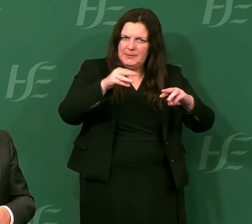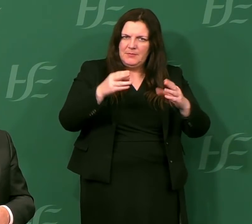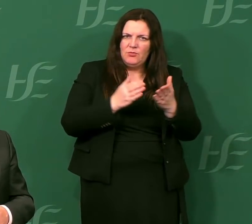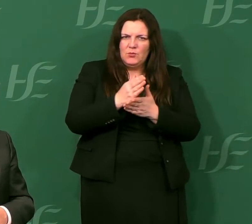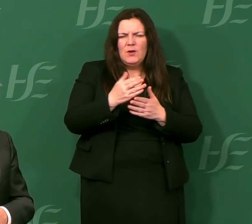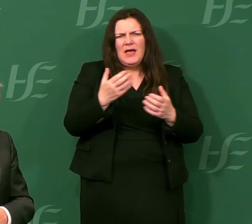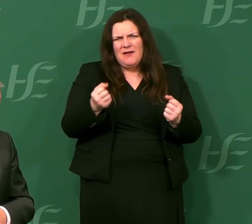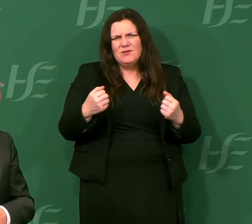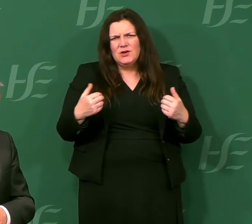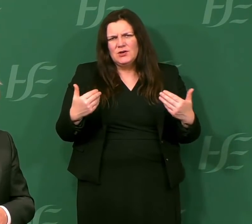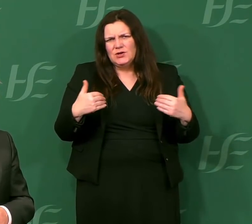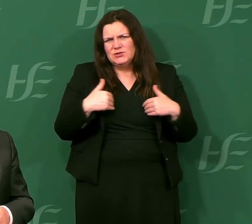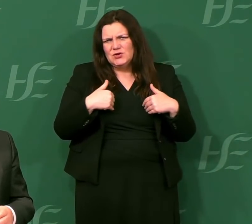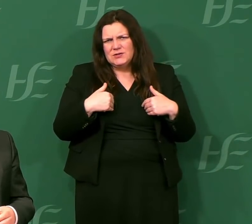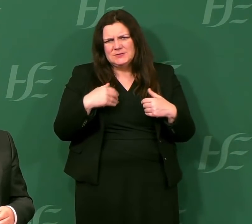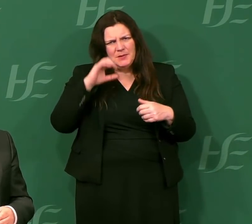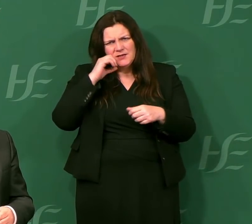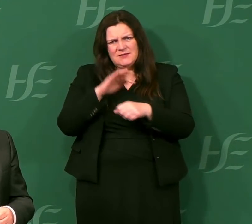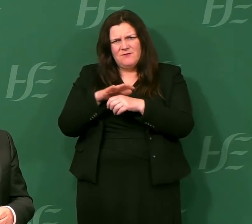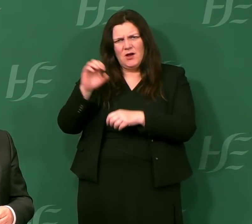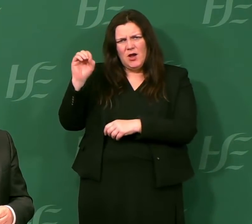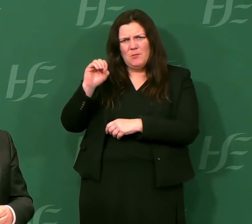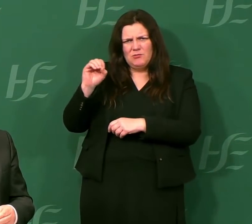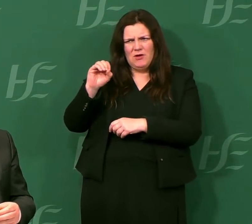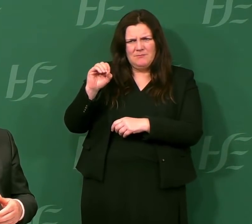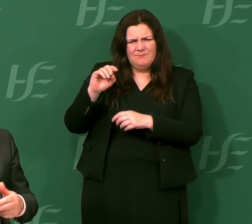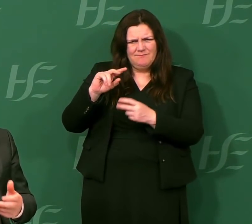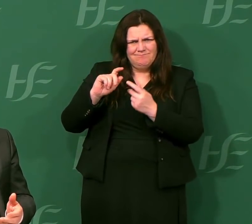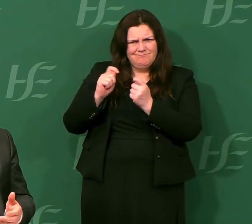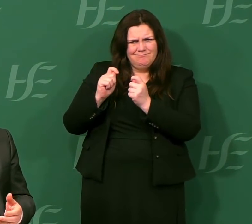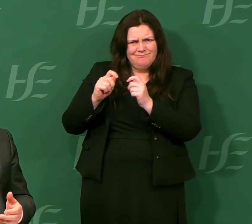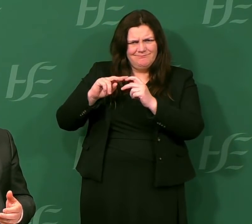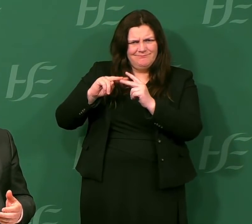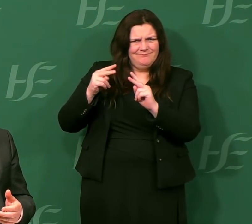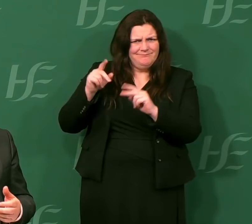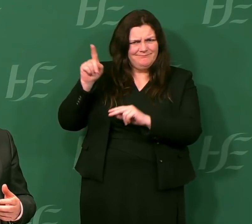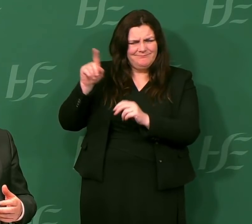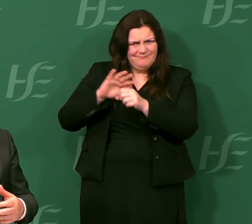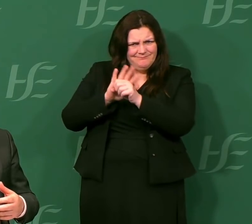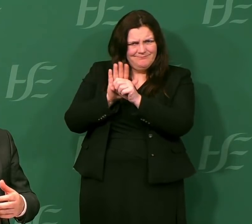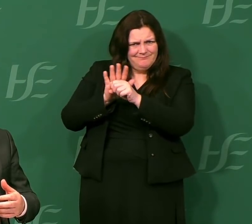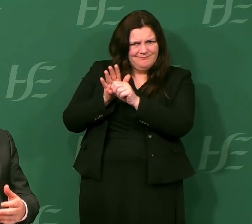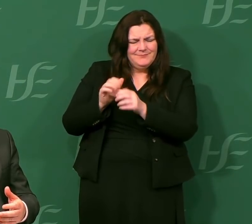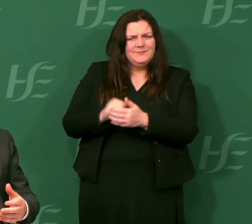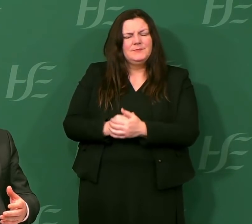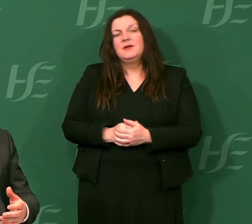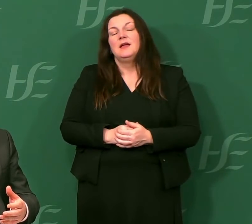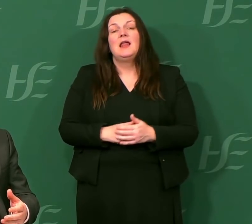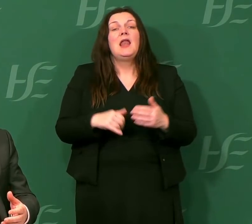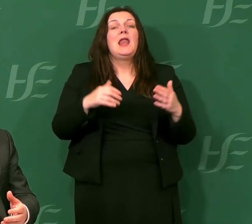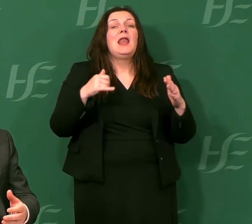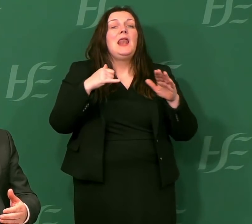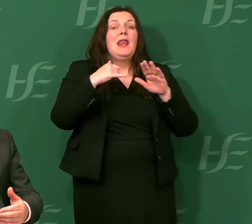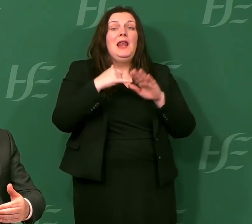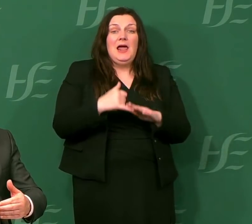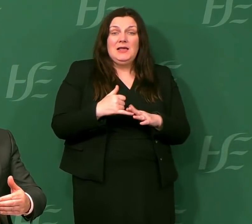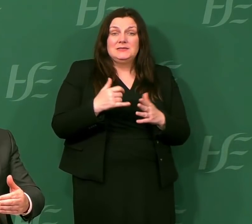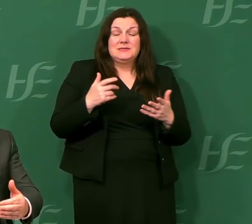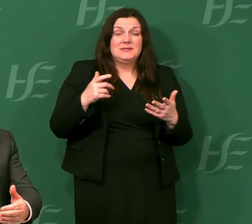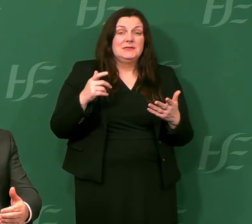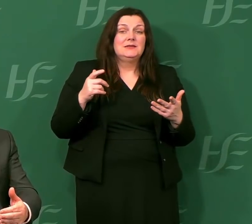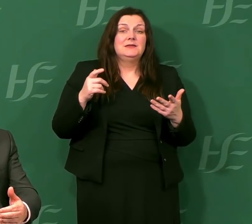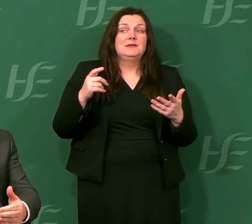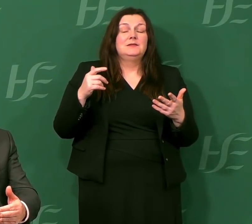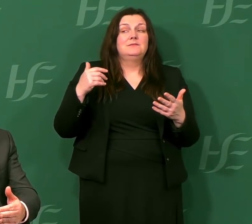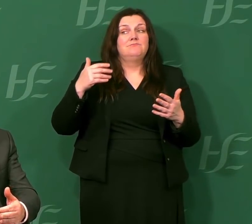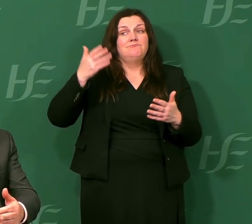concerns we have with Omicron. And then the third difference would be, in the first phase, we went largely with appointment-driven processes. And then at the